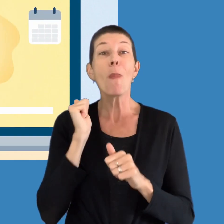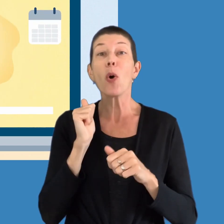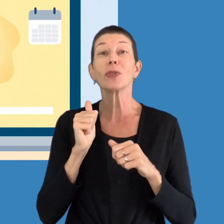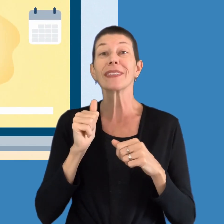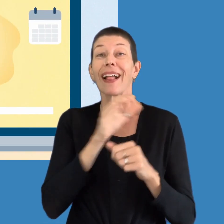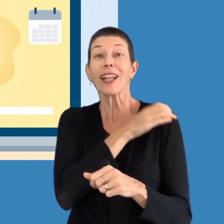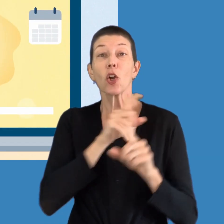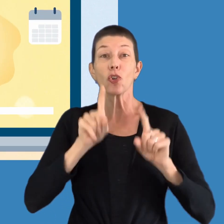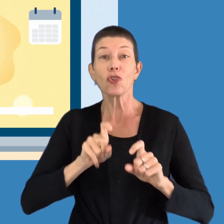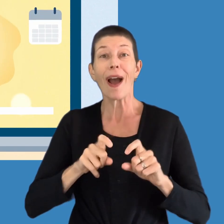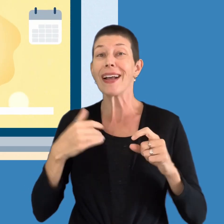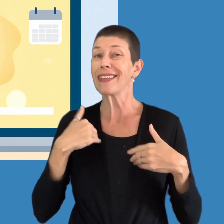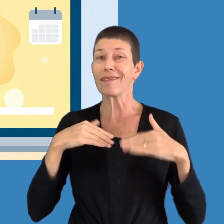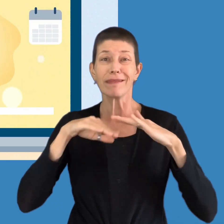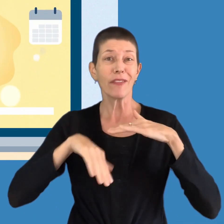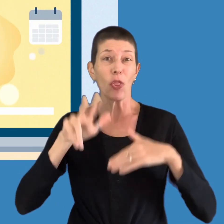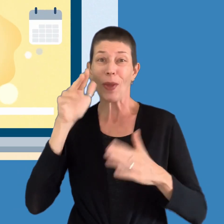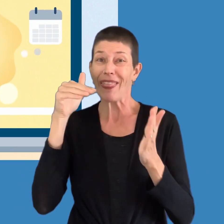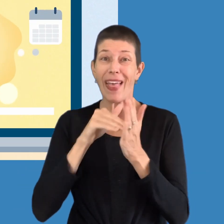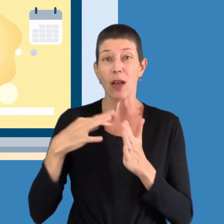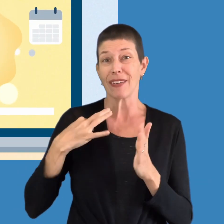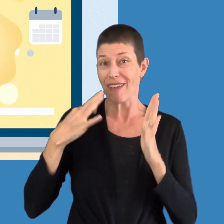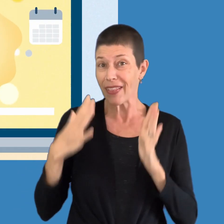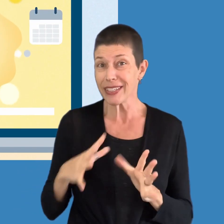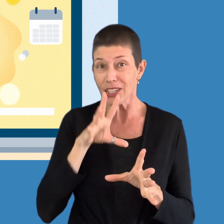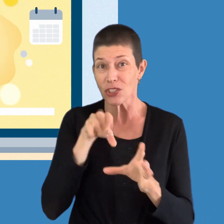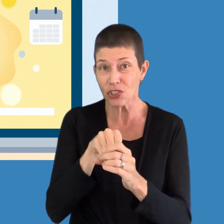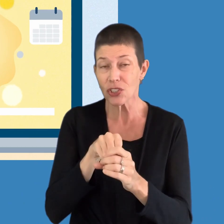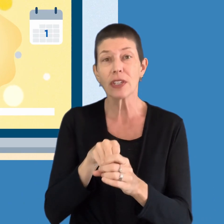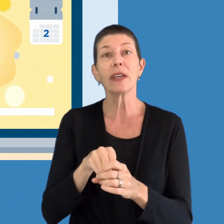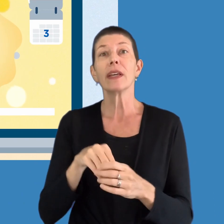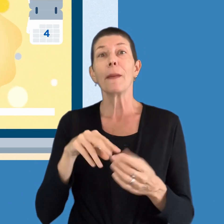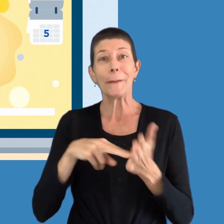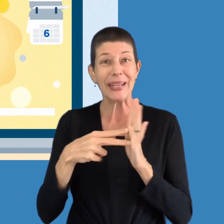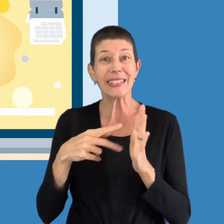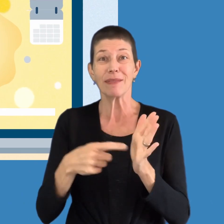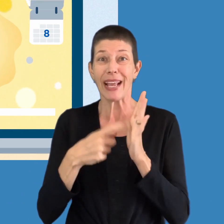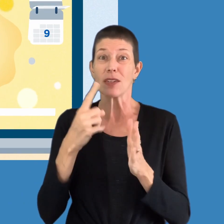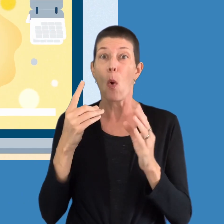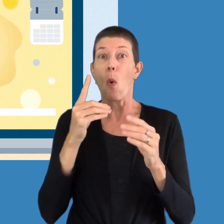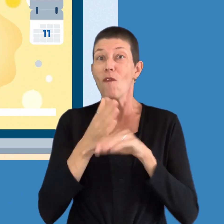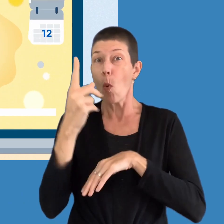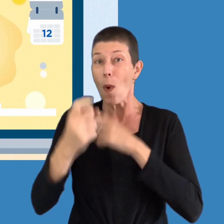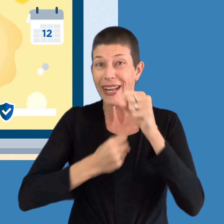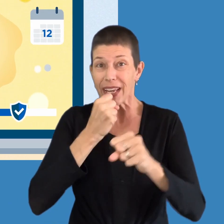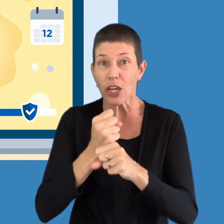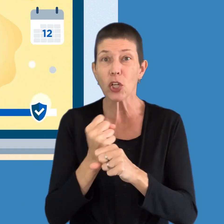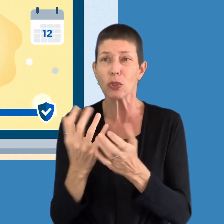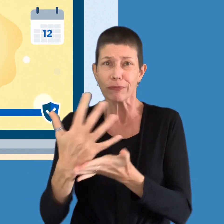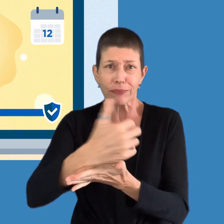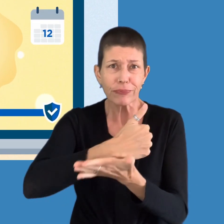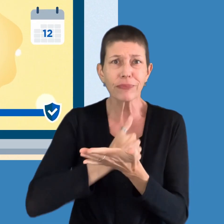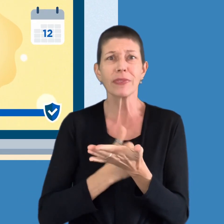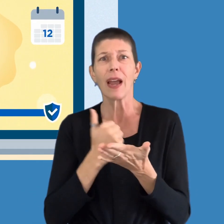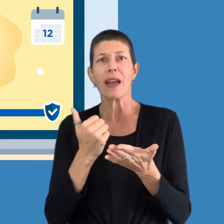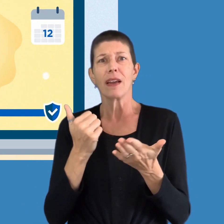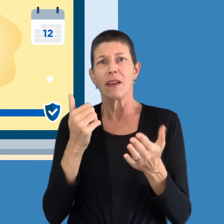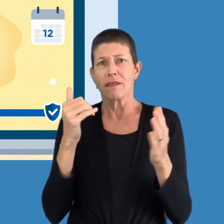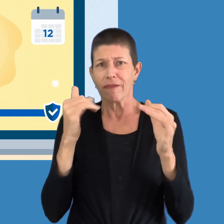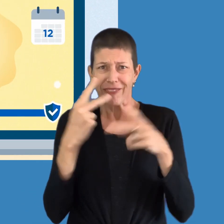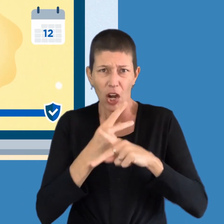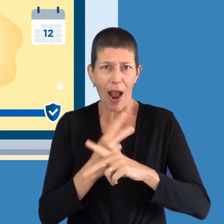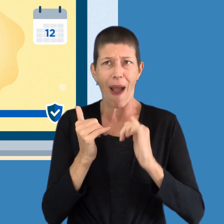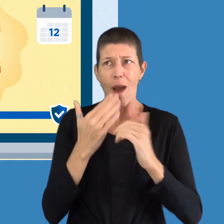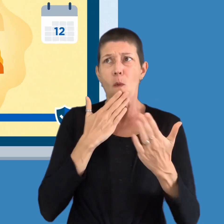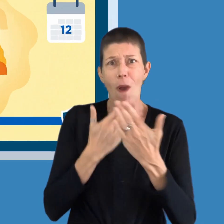Most early clinical trials involve fewer than 3,000 volunteers, so it can take a year or more to get the data needed to measure